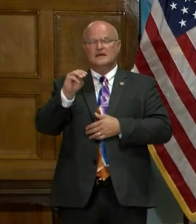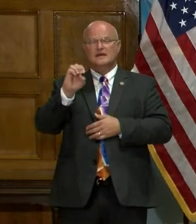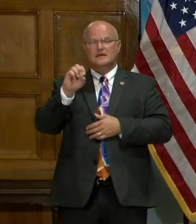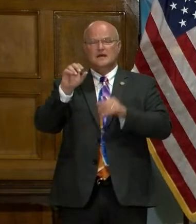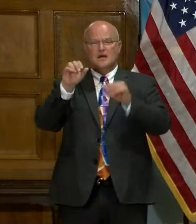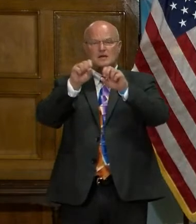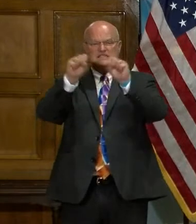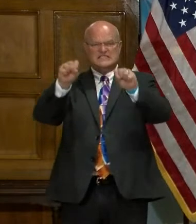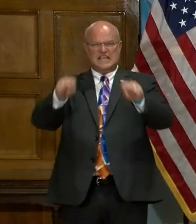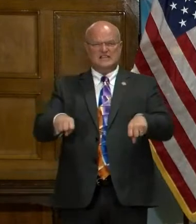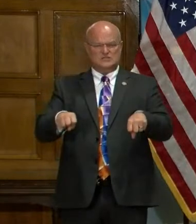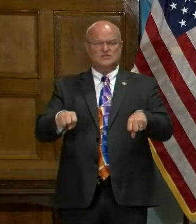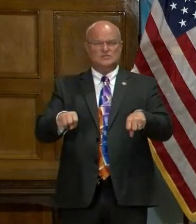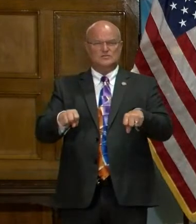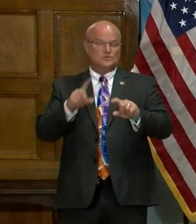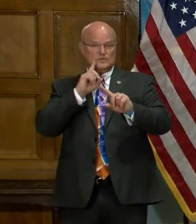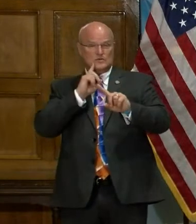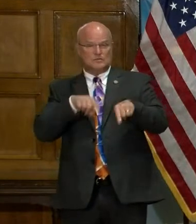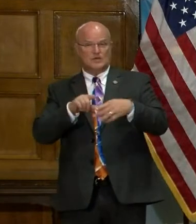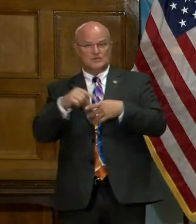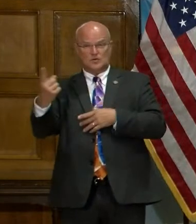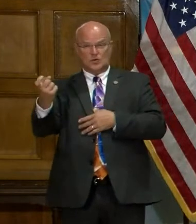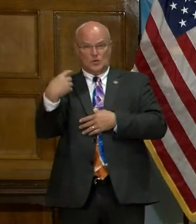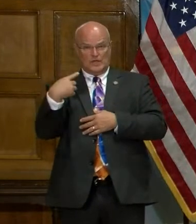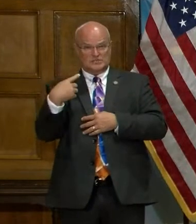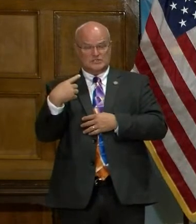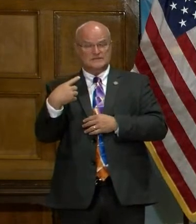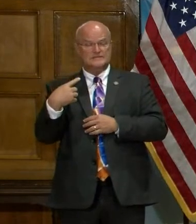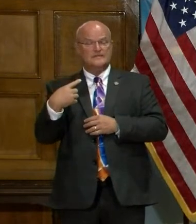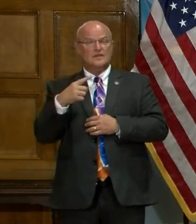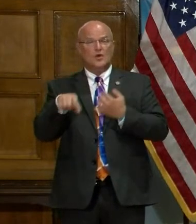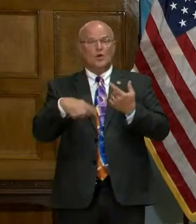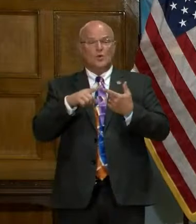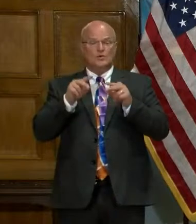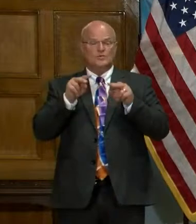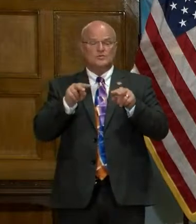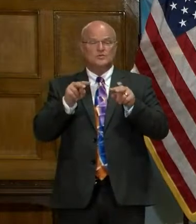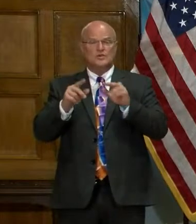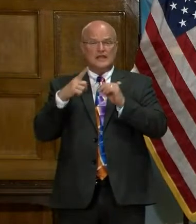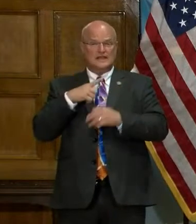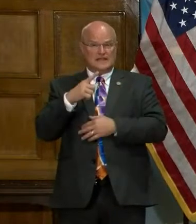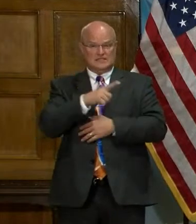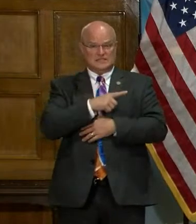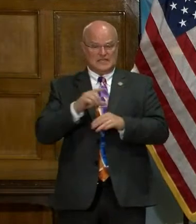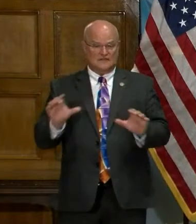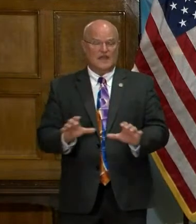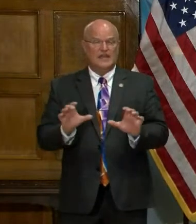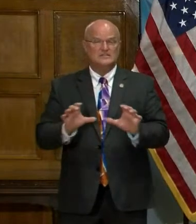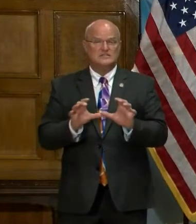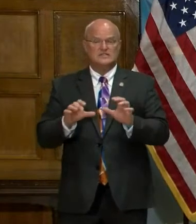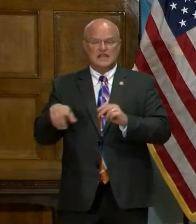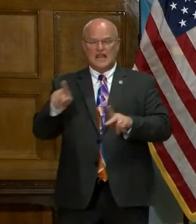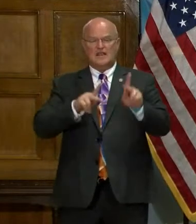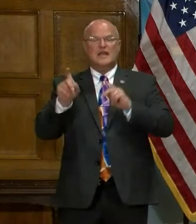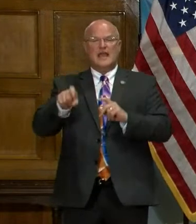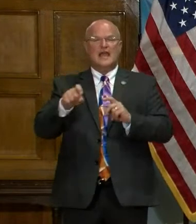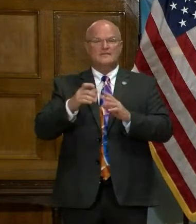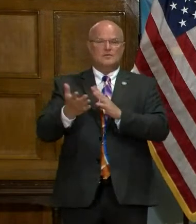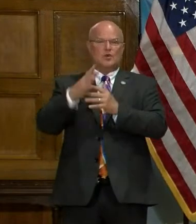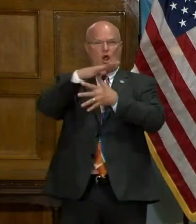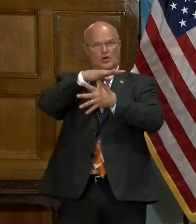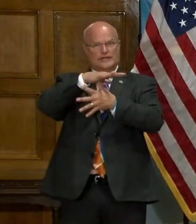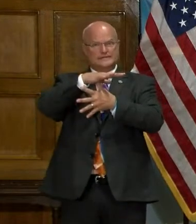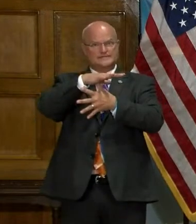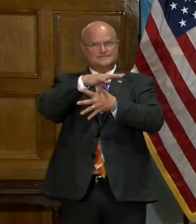monuments and statutes was simply in response to a question. Whenever you look at legislative action, everybody needs to have a